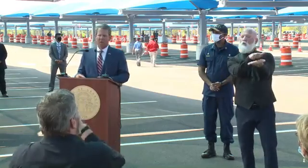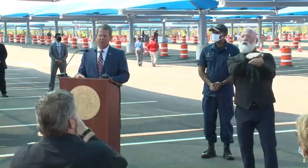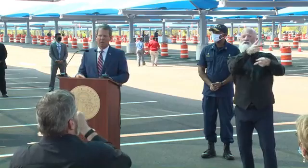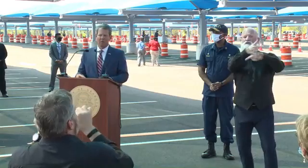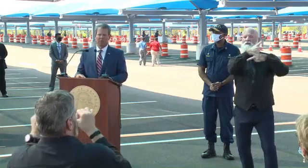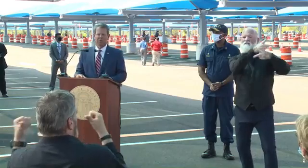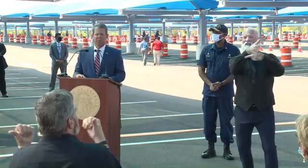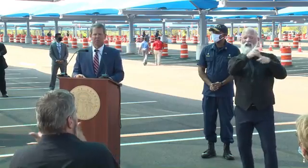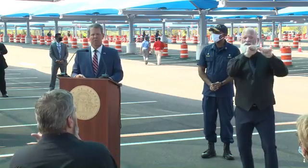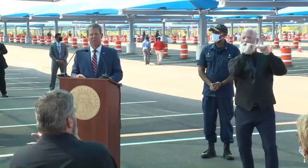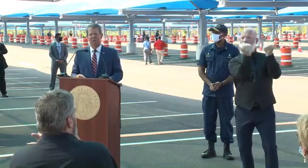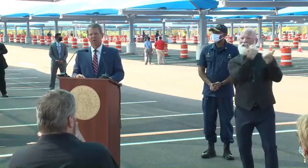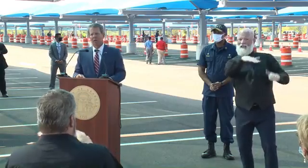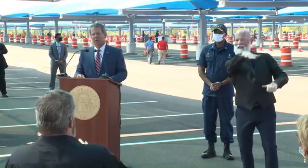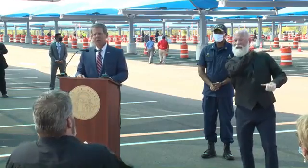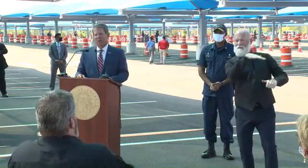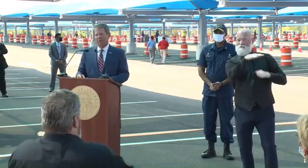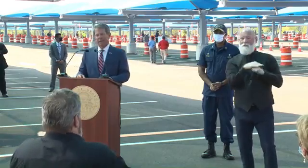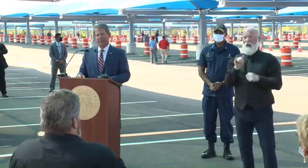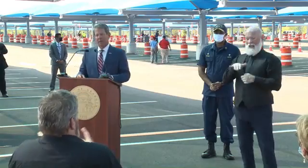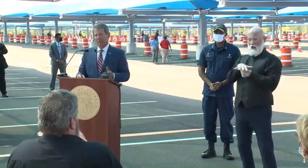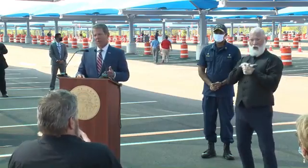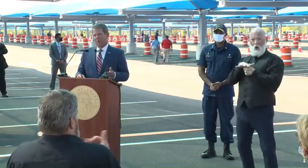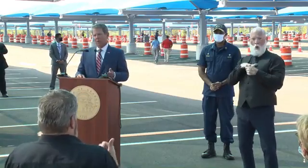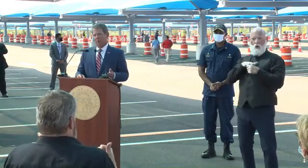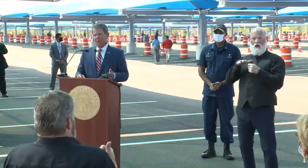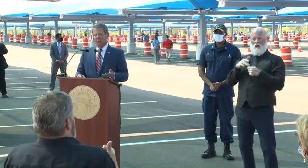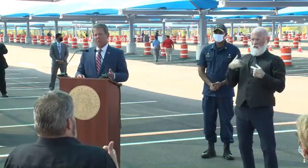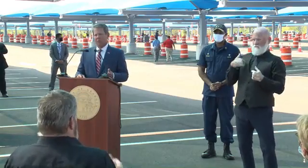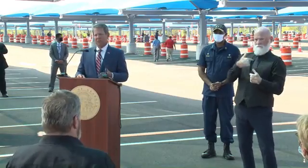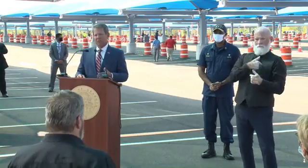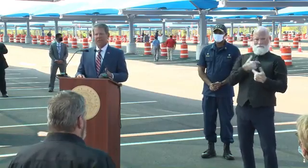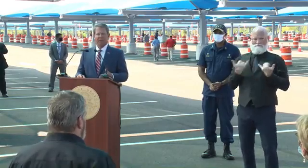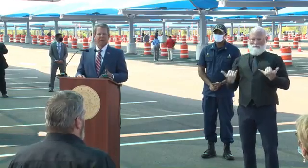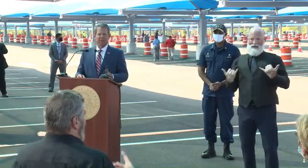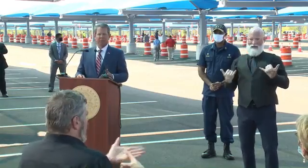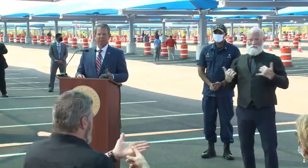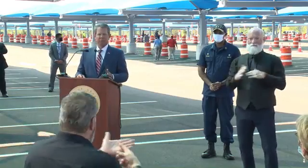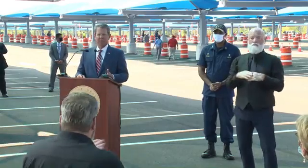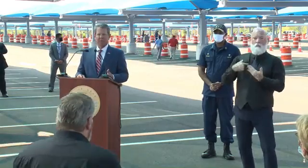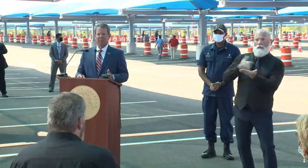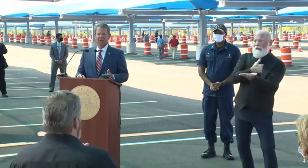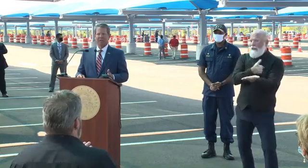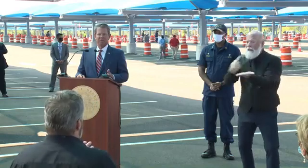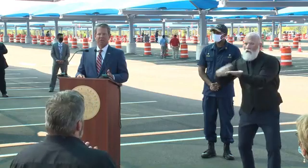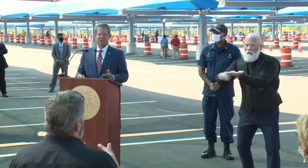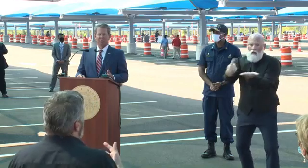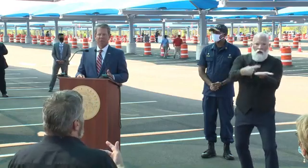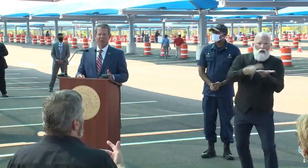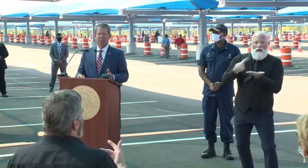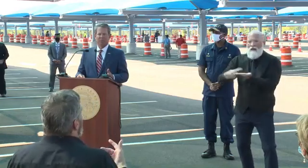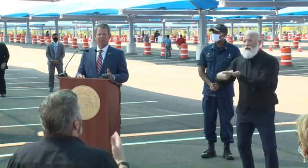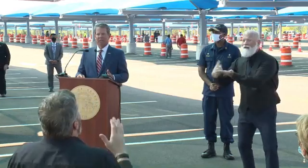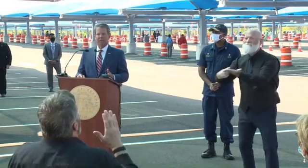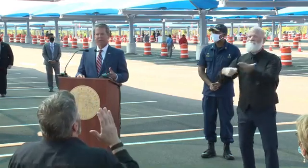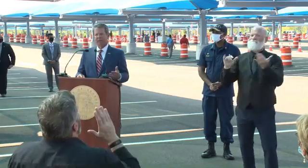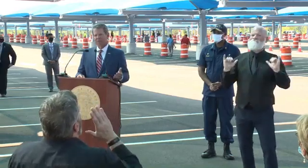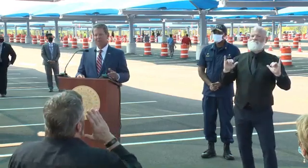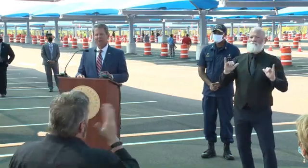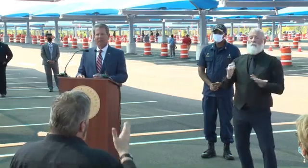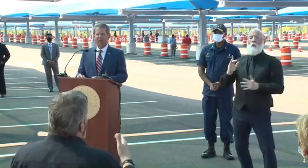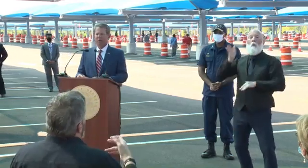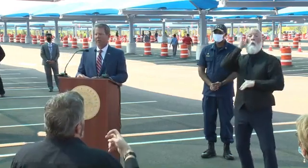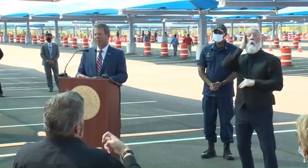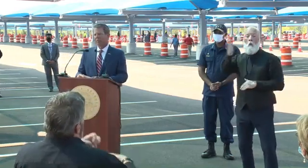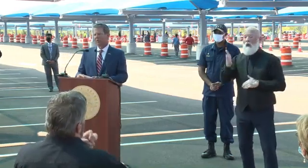and a local superintendent. You know, there's definitely going to be issues when you open anything.